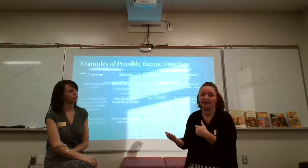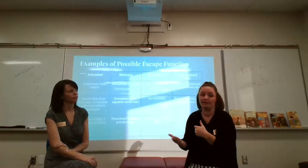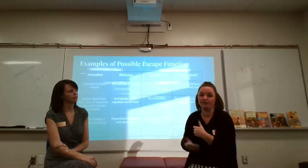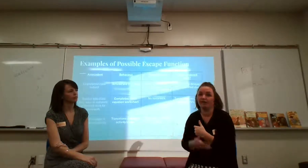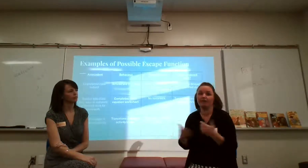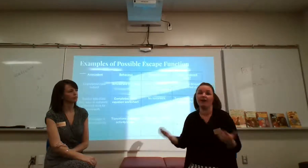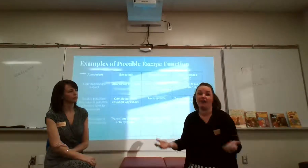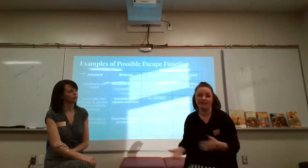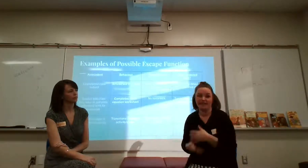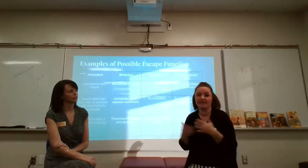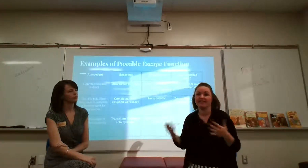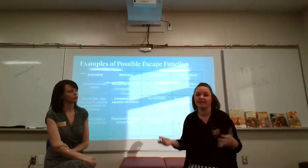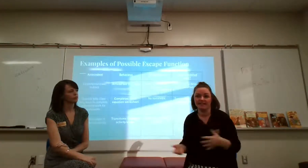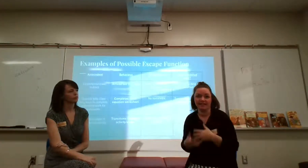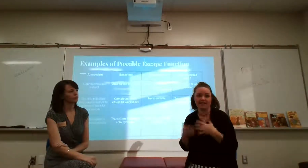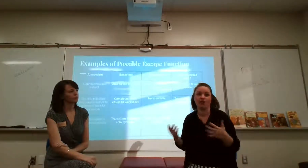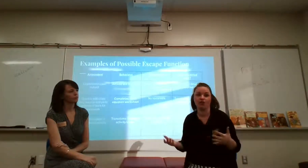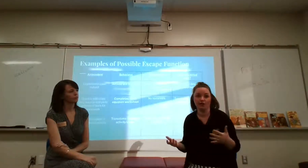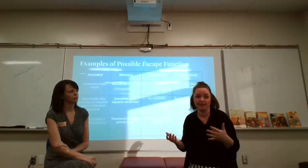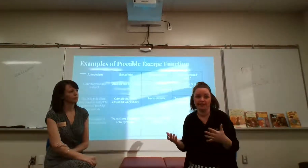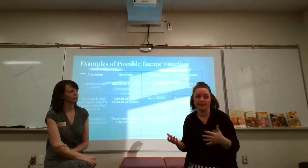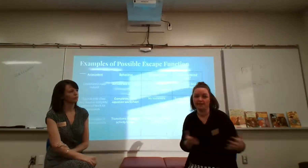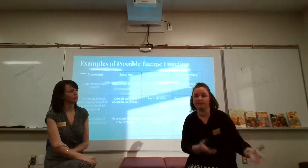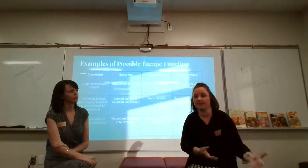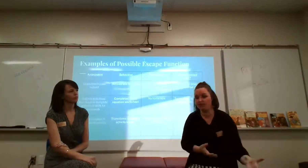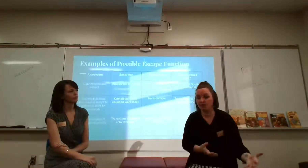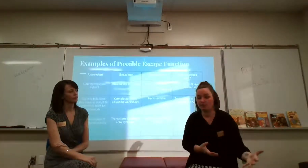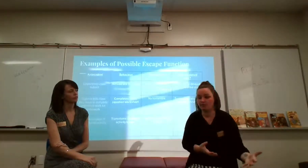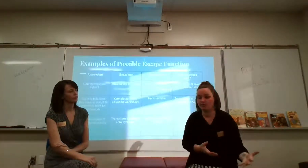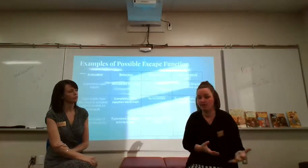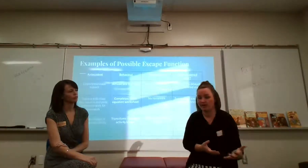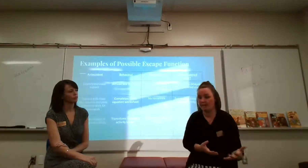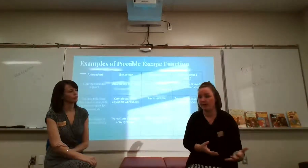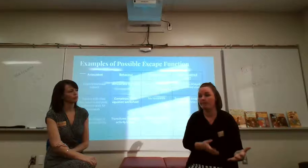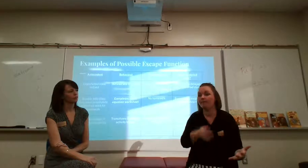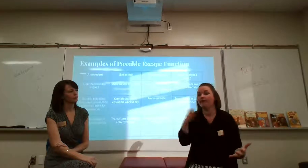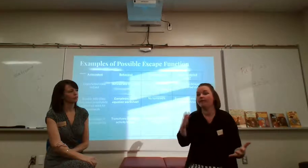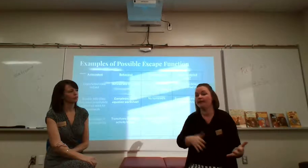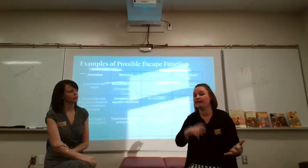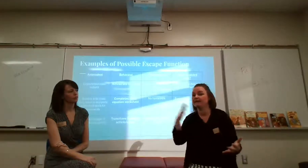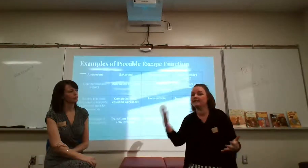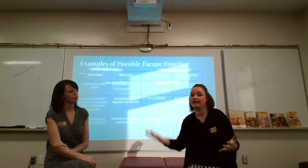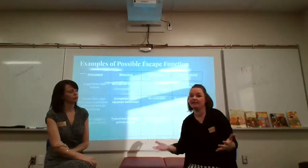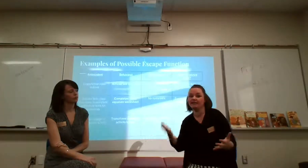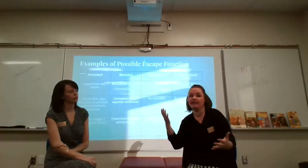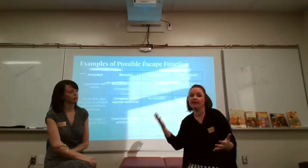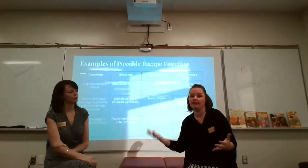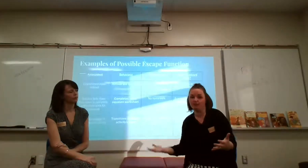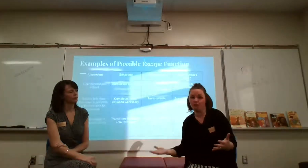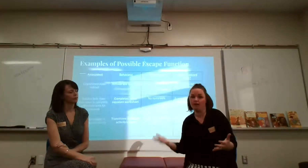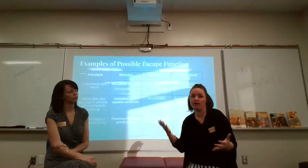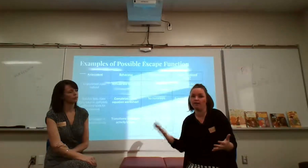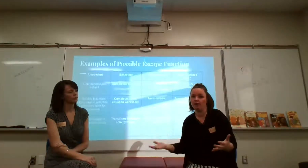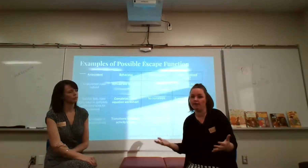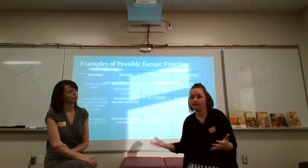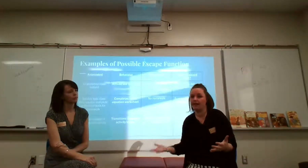of 5 seconds, 10 seconds, 30 seconds of a tantrum, for example, they can successfully avoid going to that